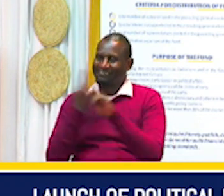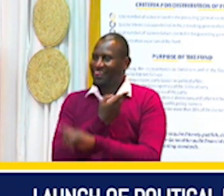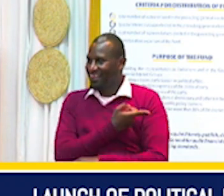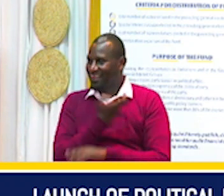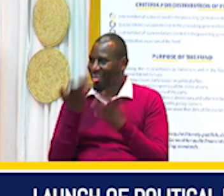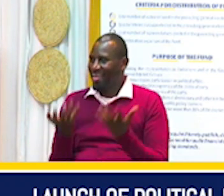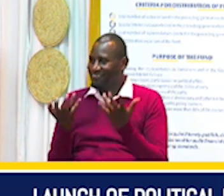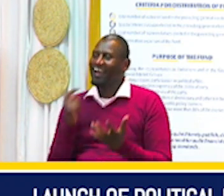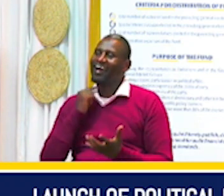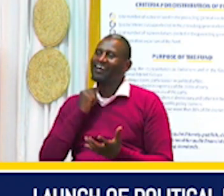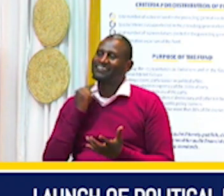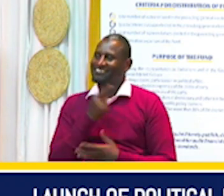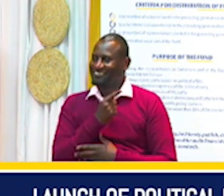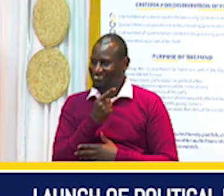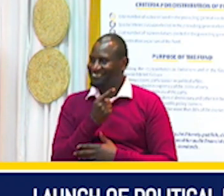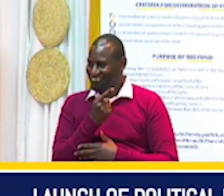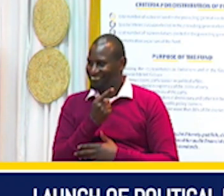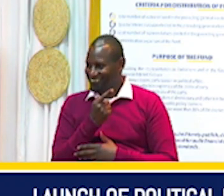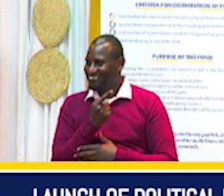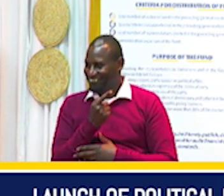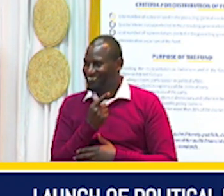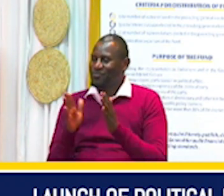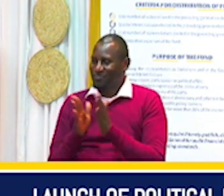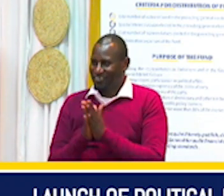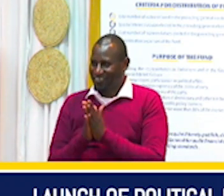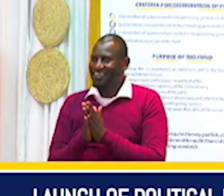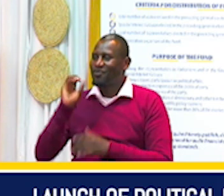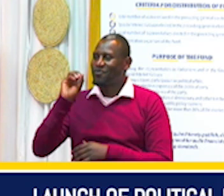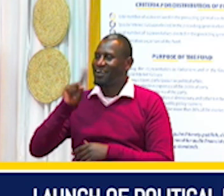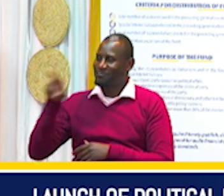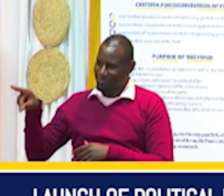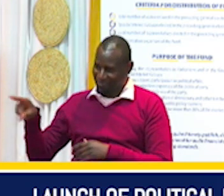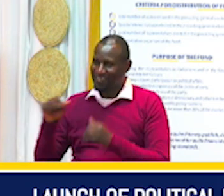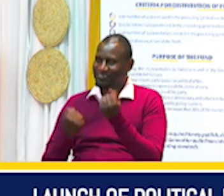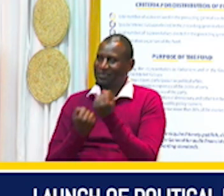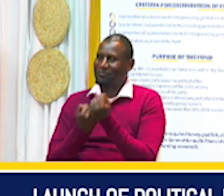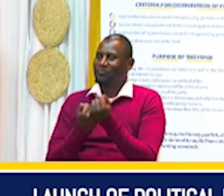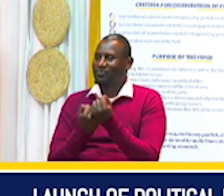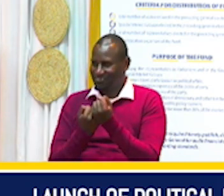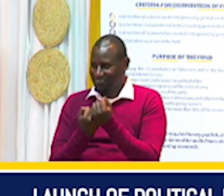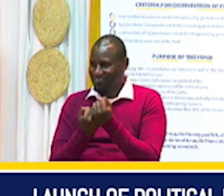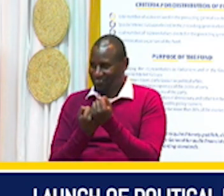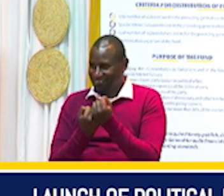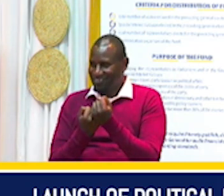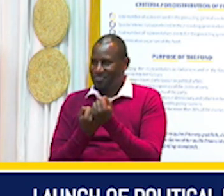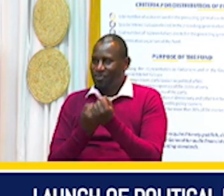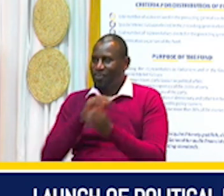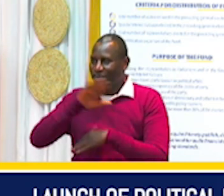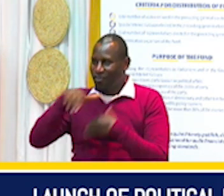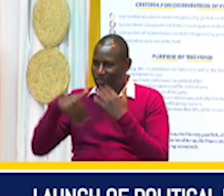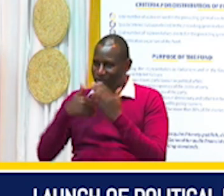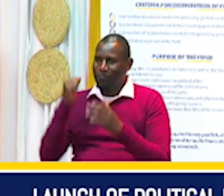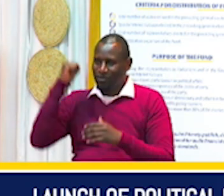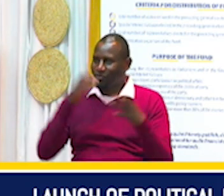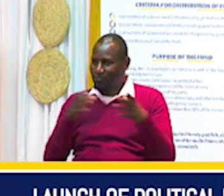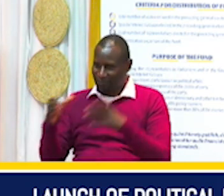of responsibility. And we are very happy that together with the RPP, we can try to support all that, how political